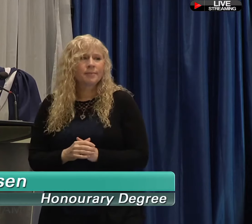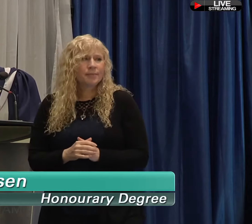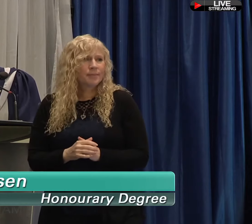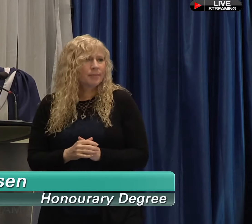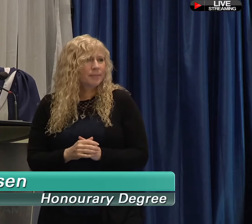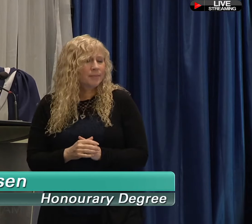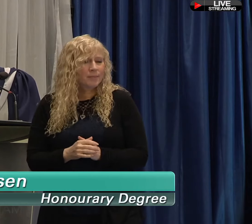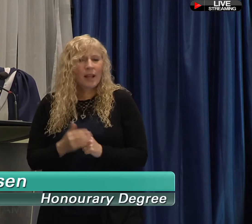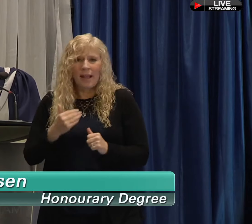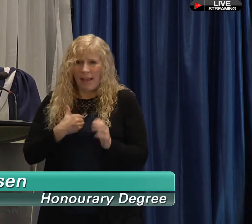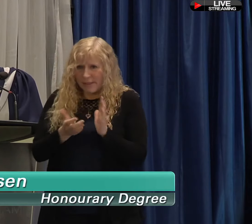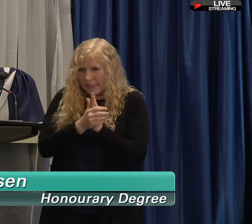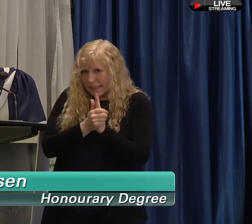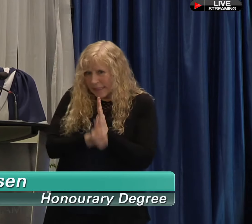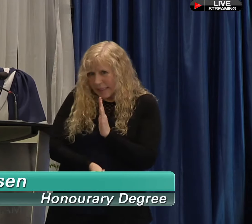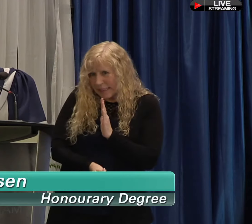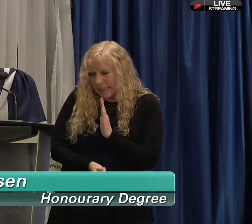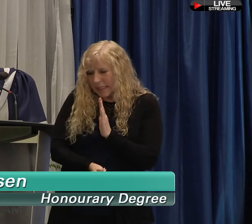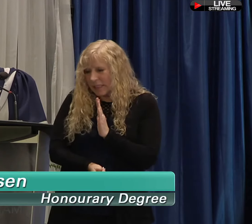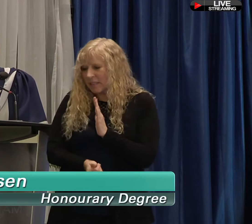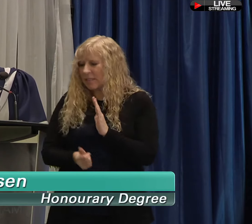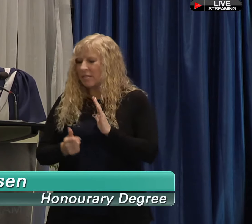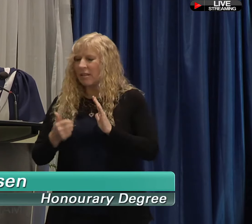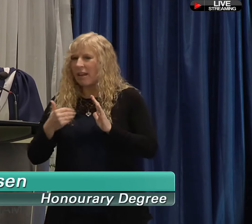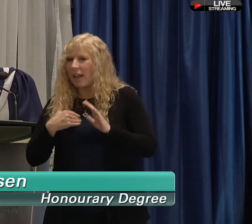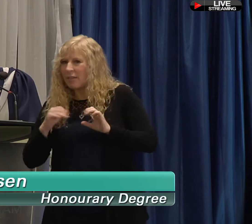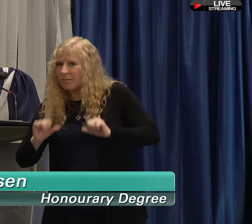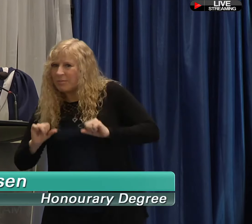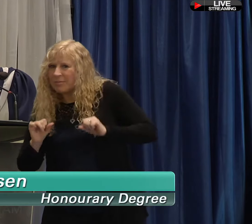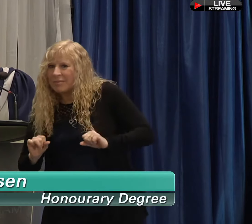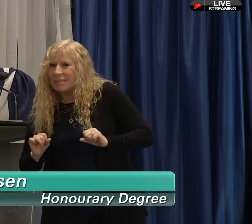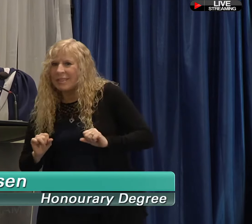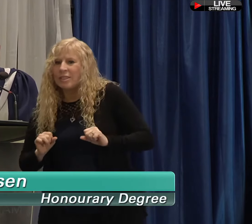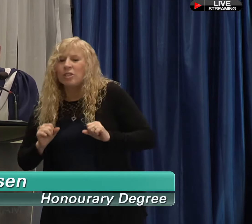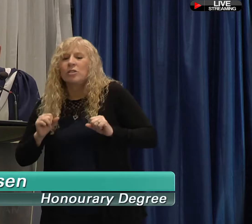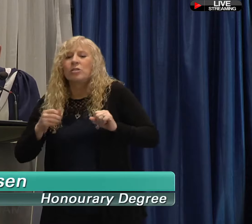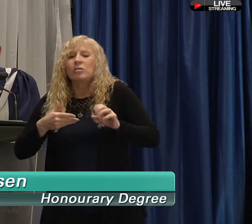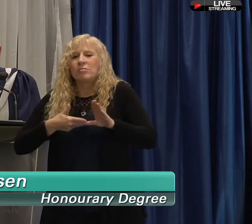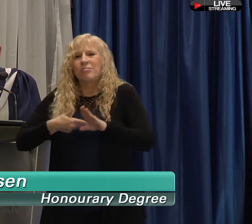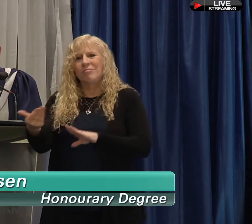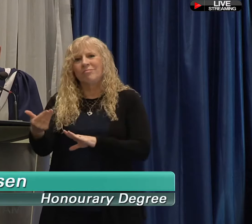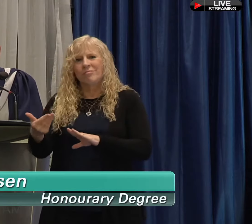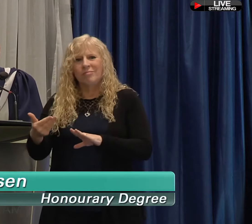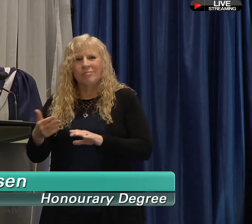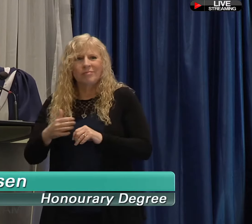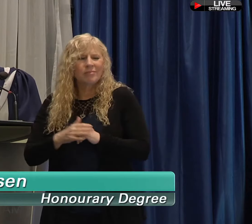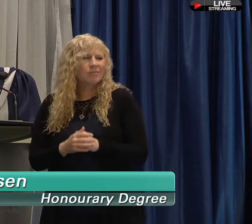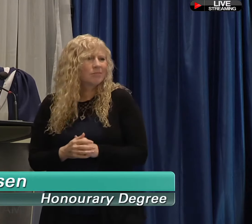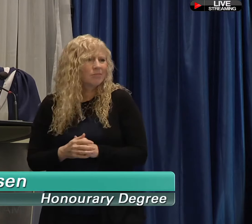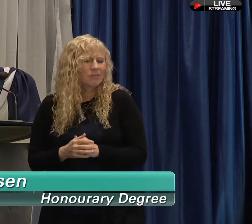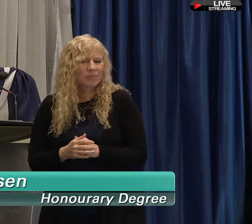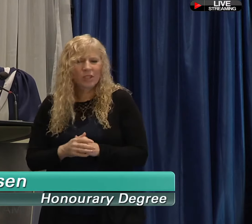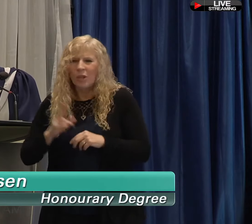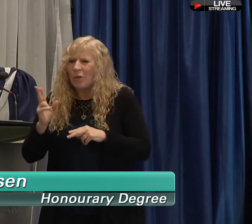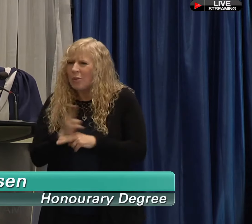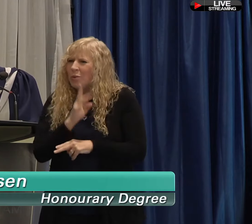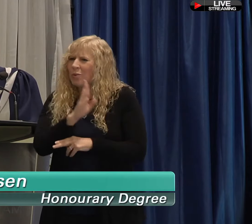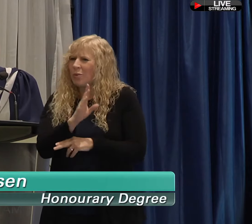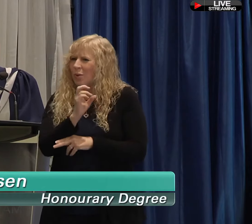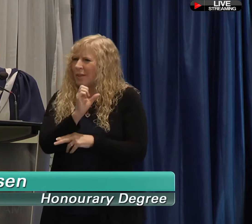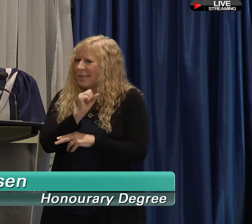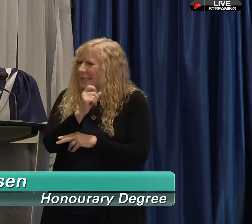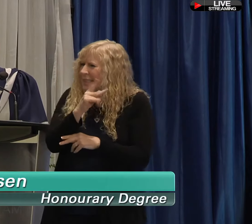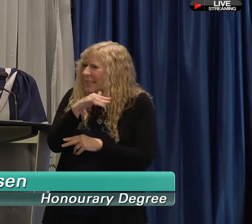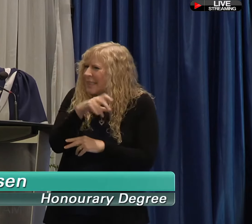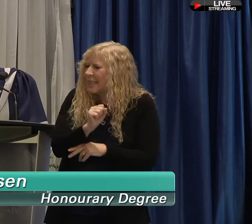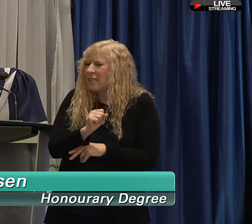have the skills and tools necessary to build a professional career. Use those skills to build a good